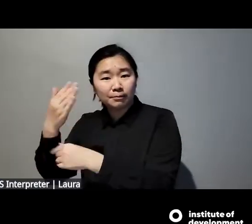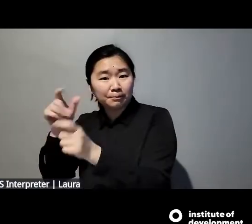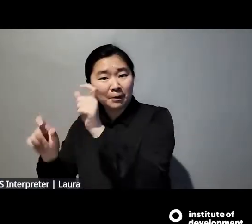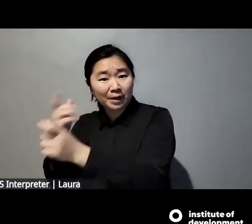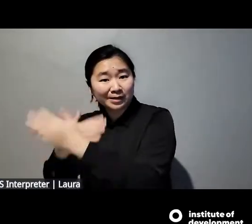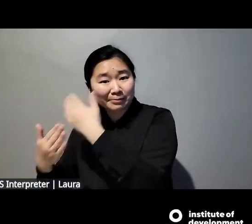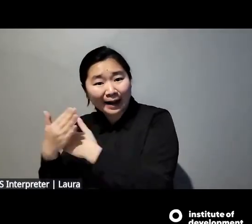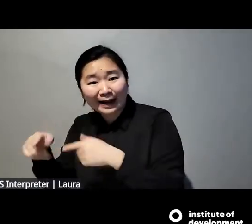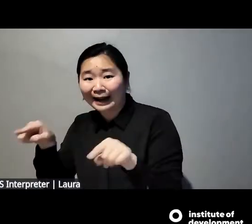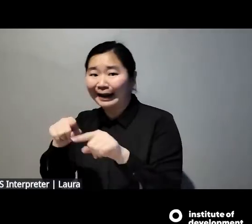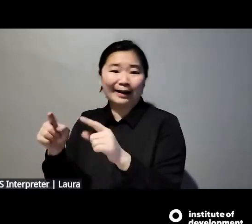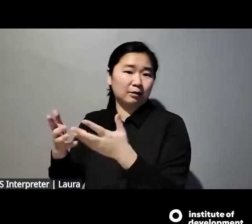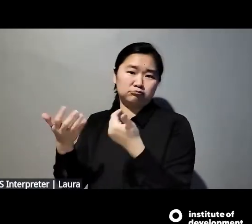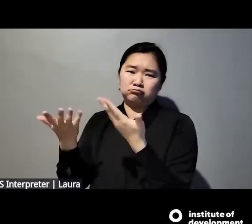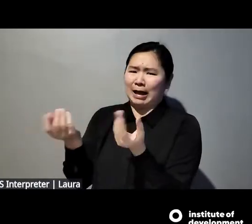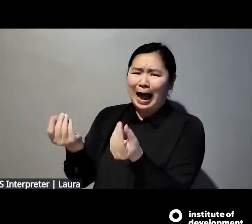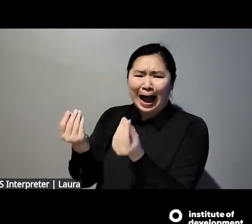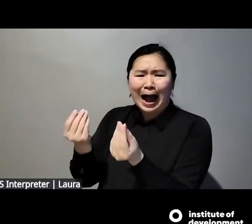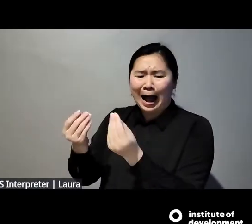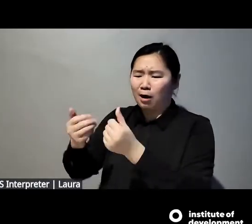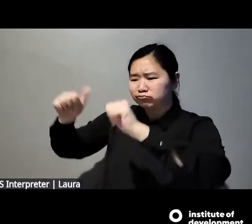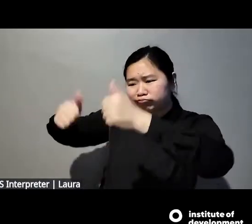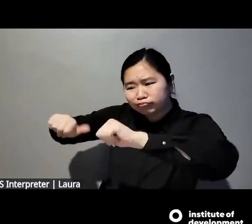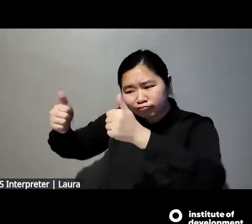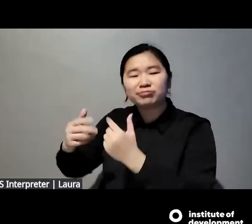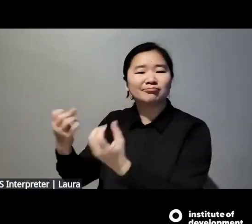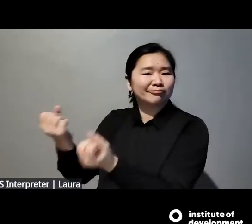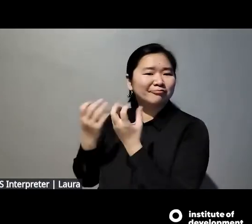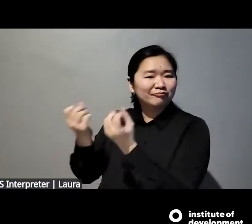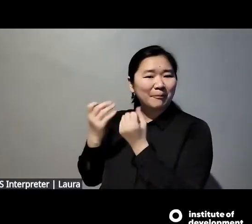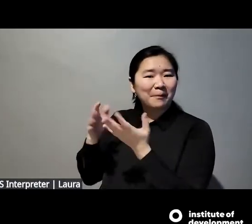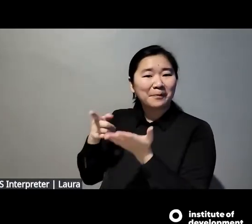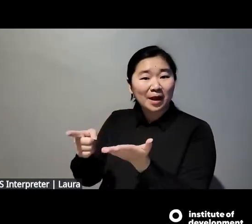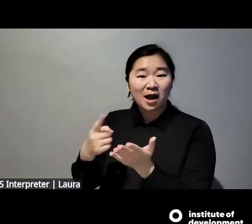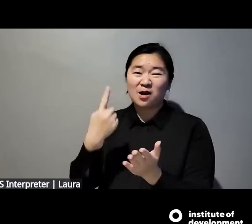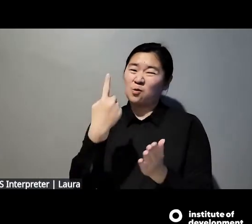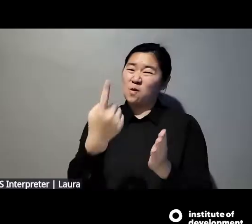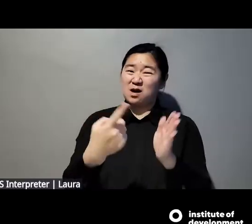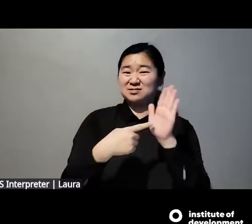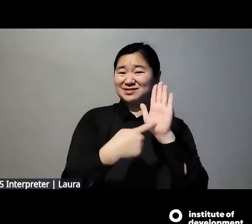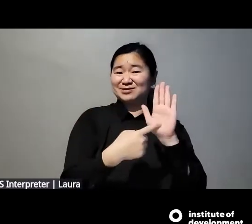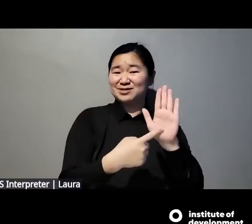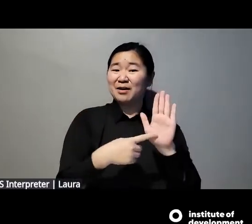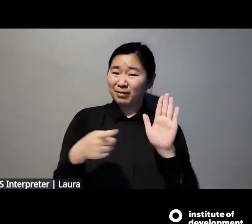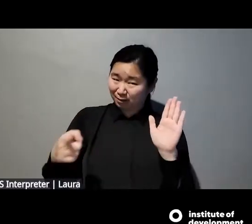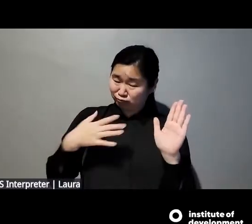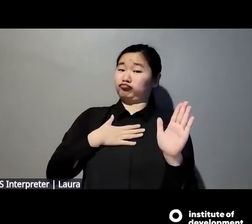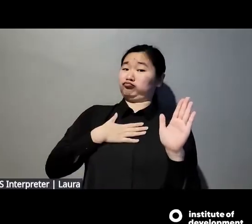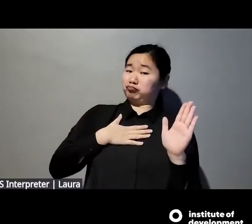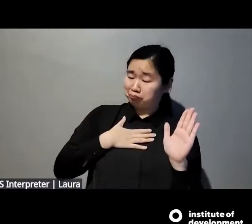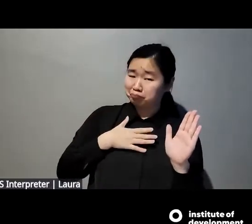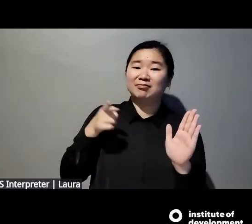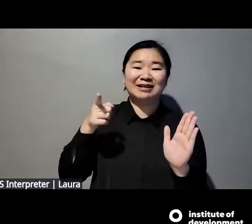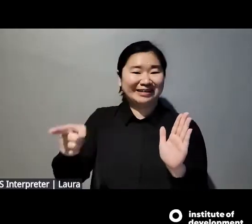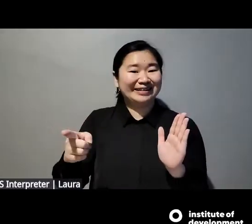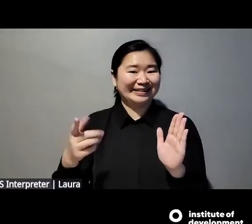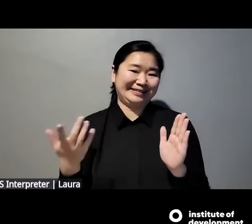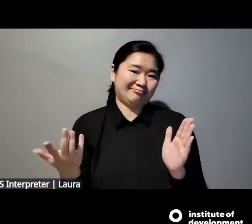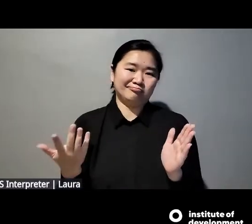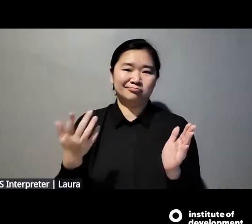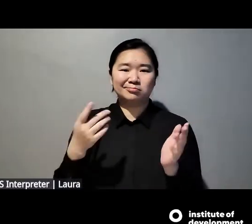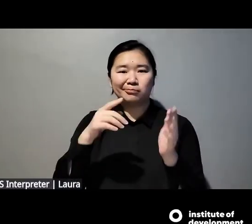how to address them to our project partners and provided flexibility to